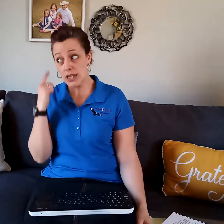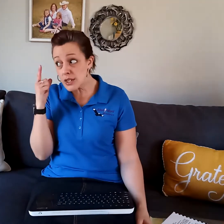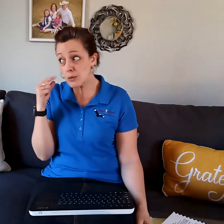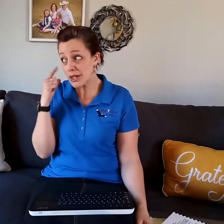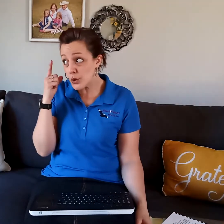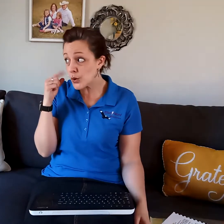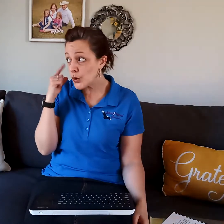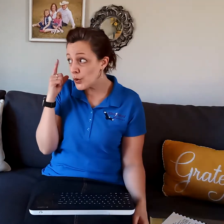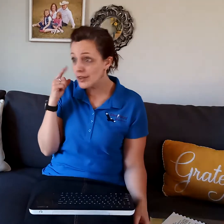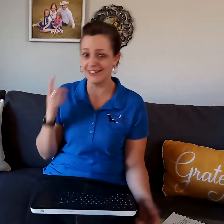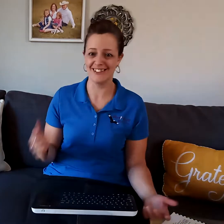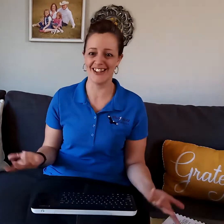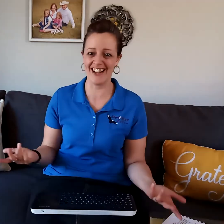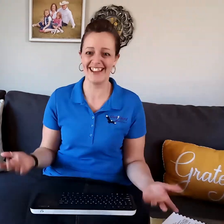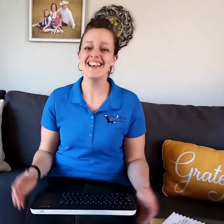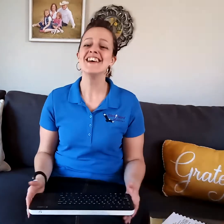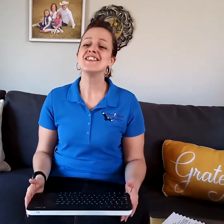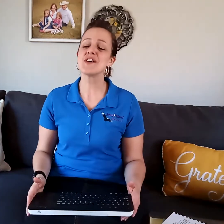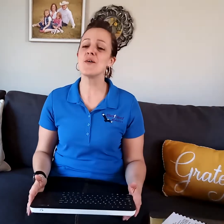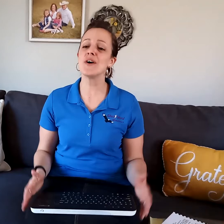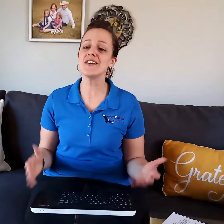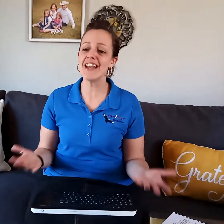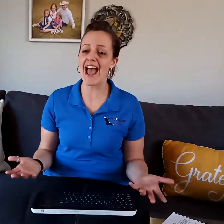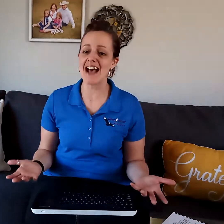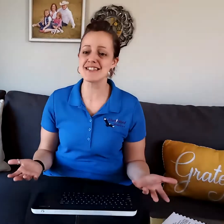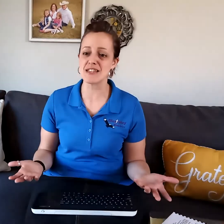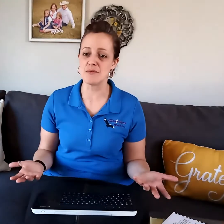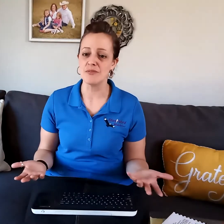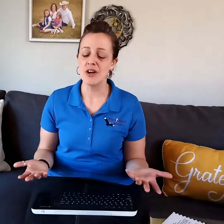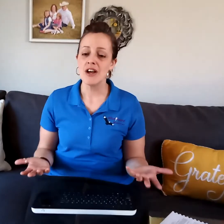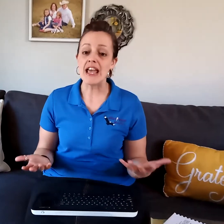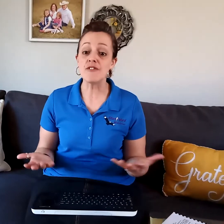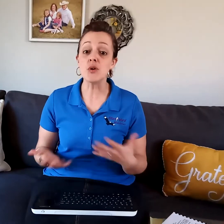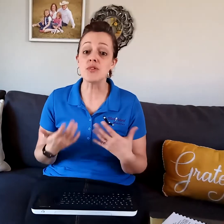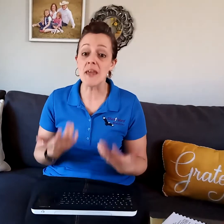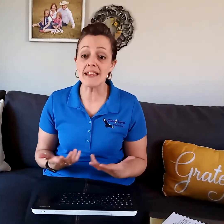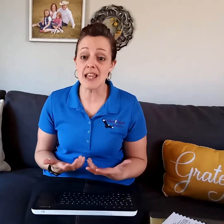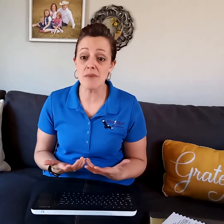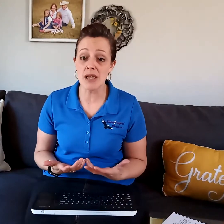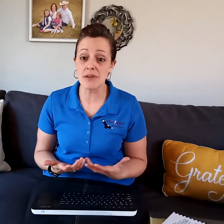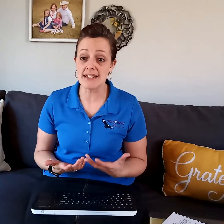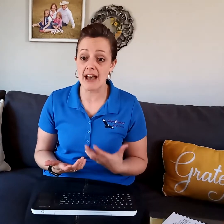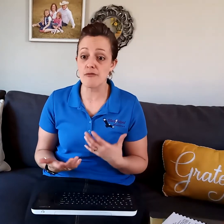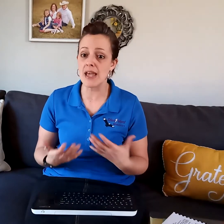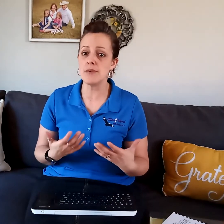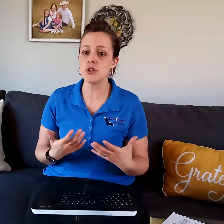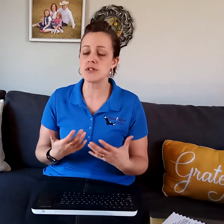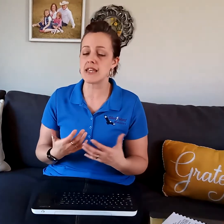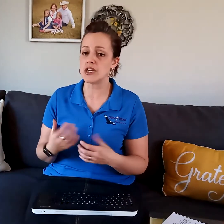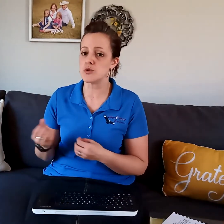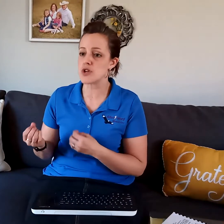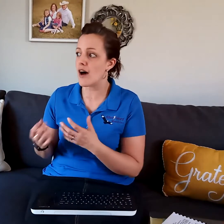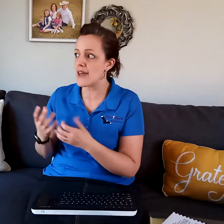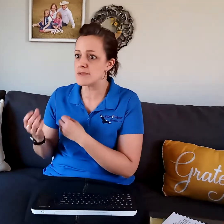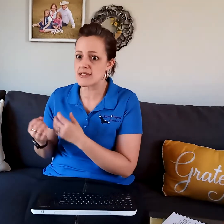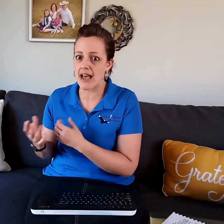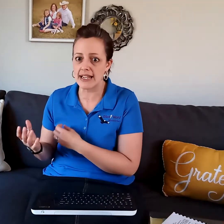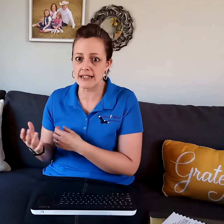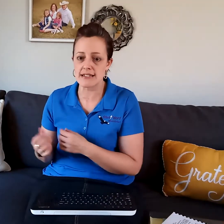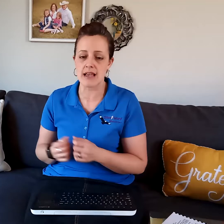little bit cuckoo, right? So what are you going to ask them? If you think they might be deaf, maybe you think you saw them signing to